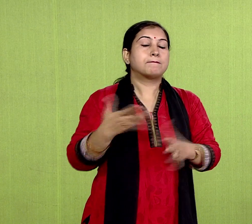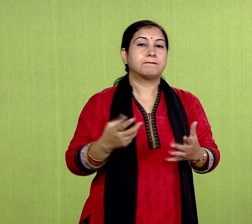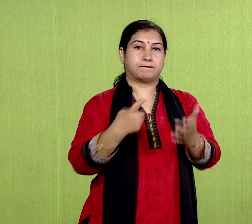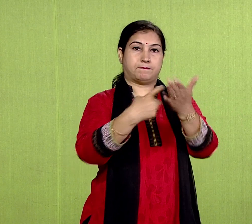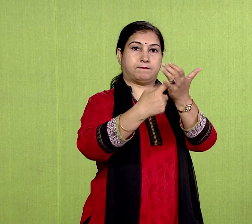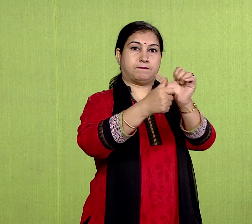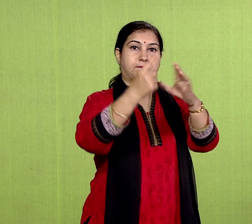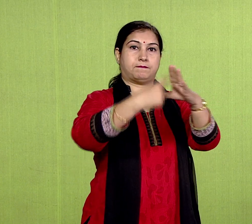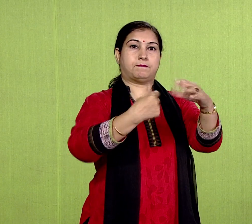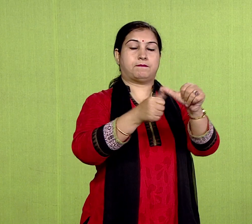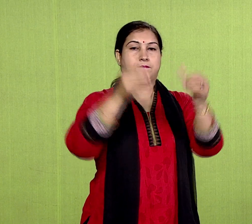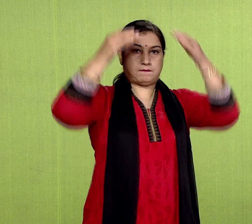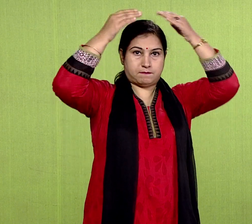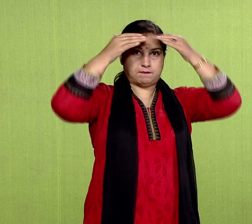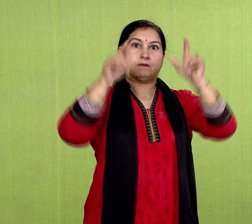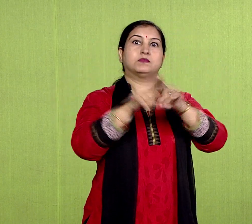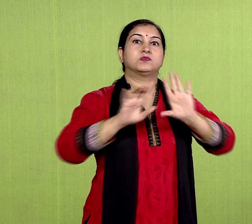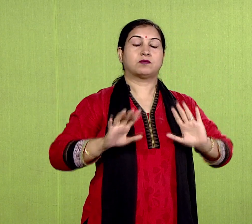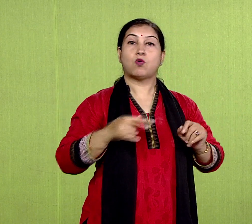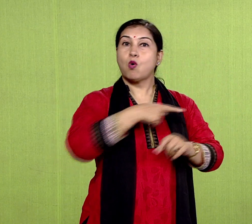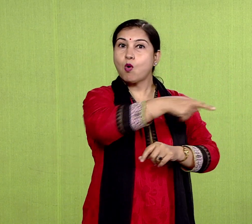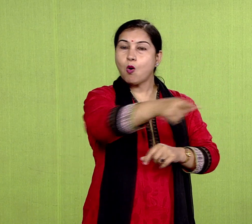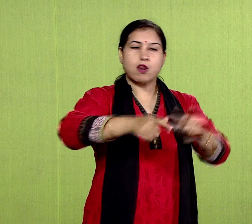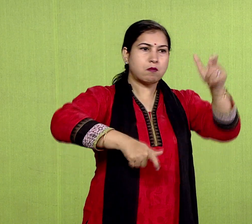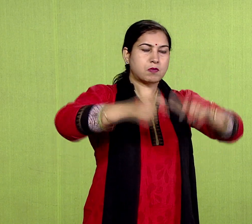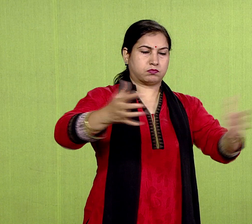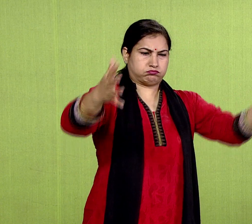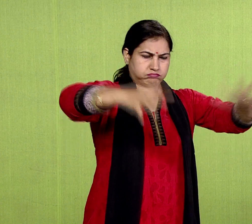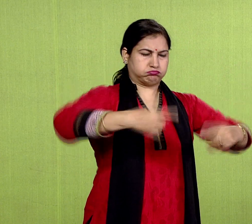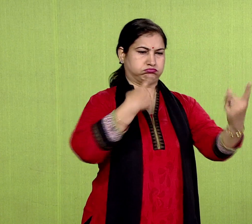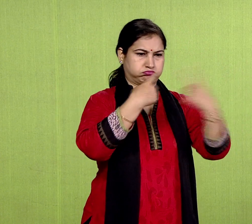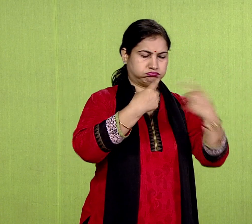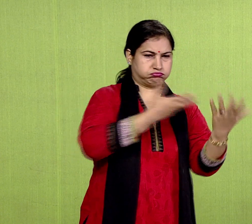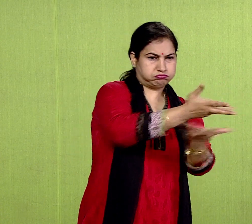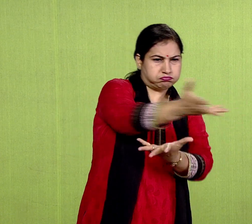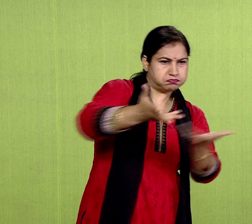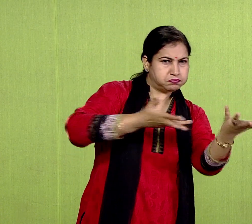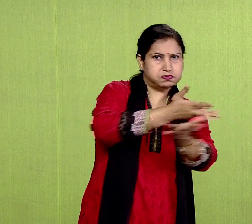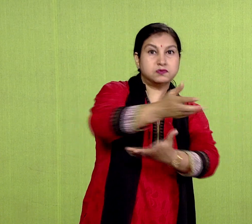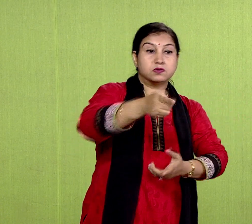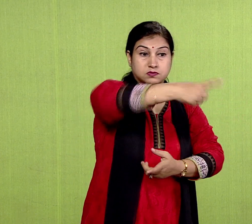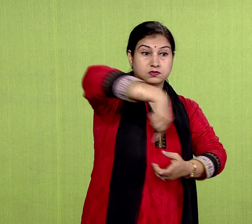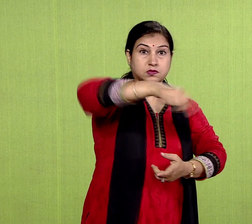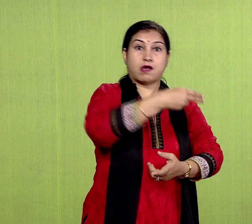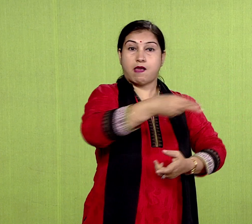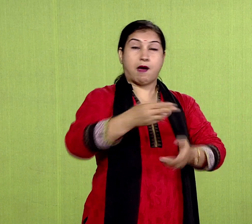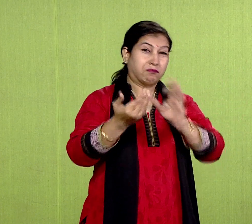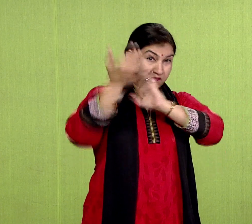and the popular assemblies were called Sabha and